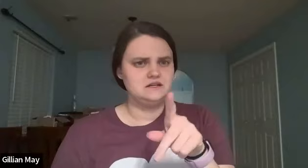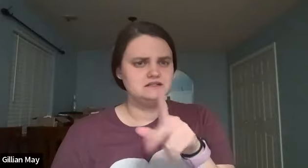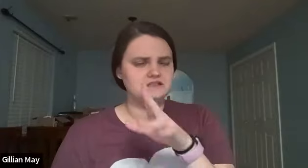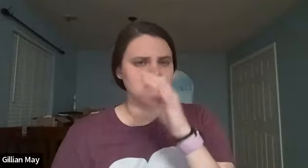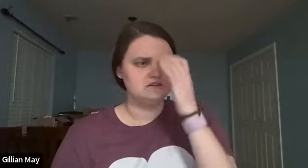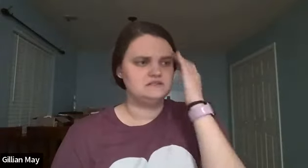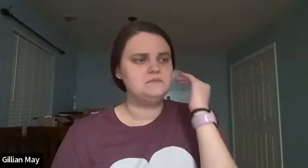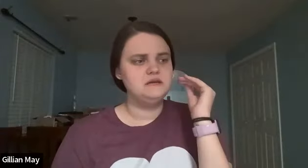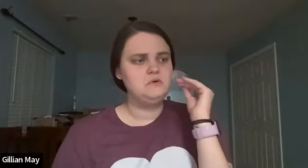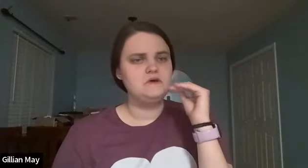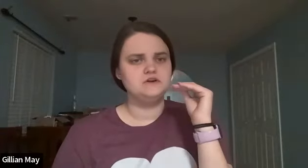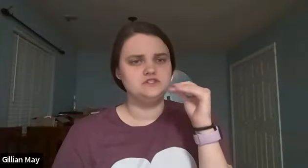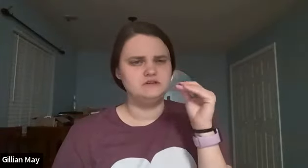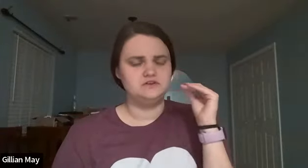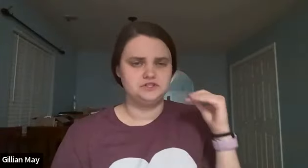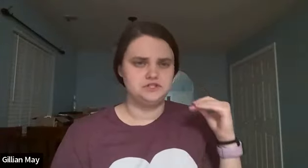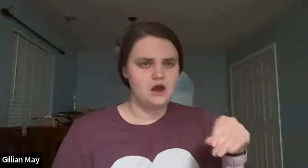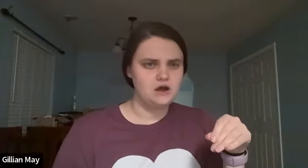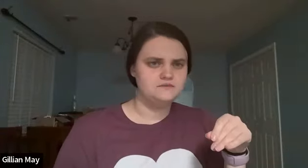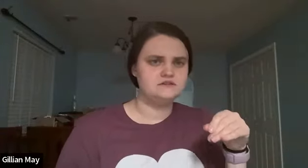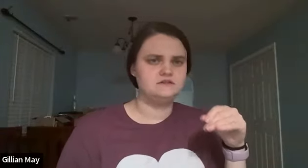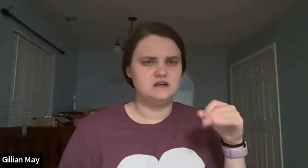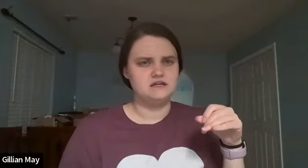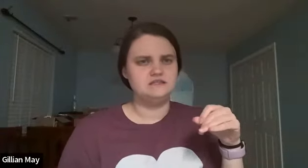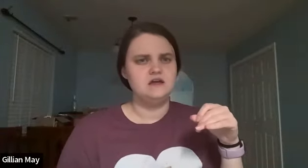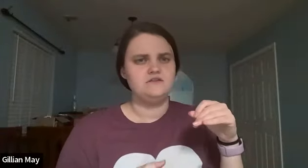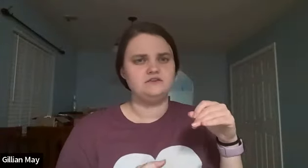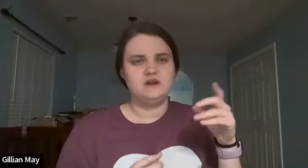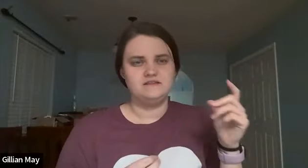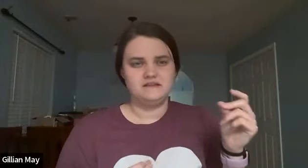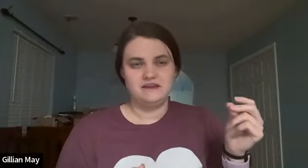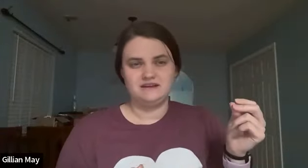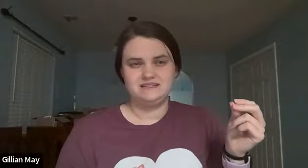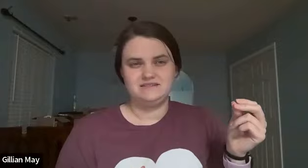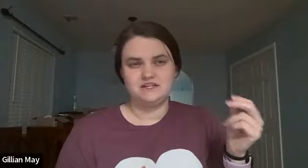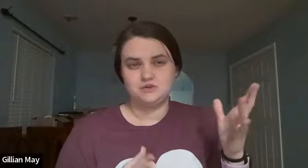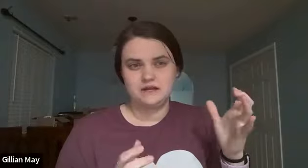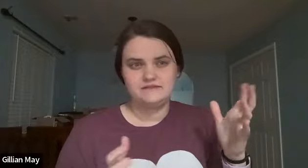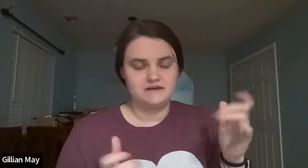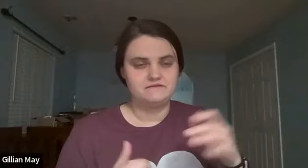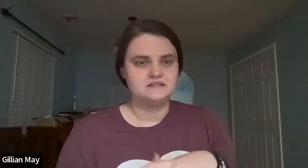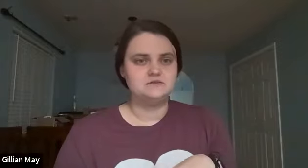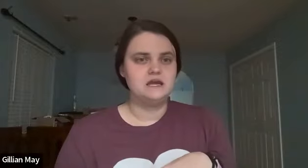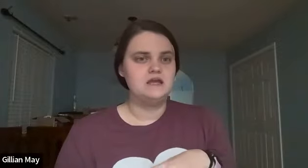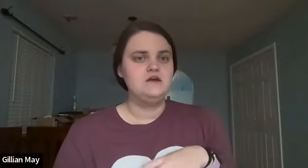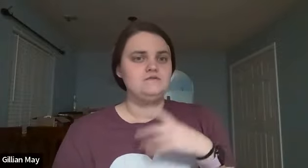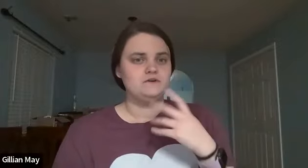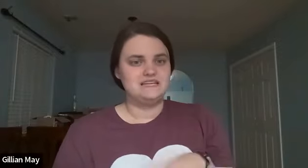because it's always, some people when they're doing their jobs or signs, they'll do kind of like that. I said that shorthand, like that faster way. For example,